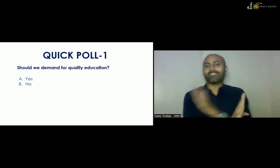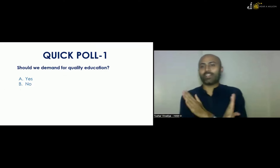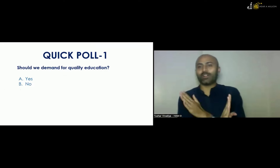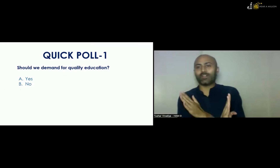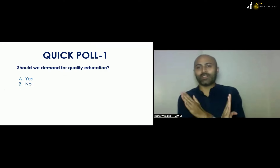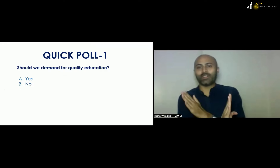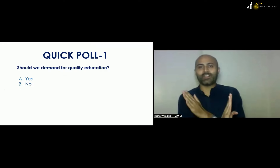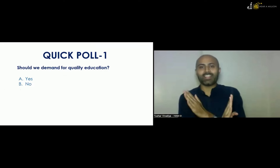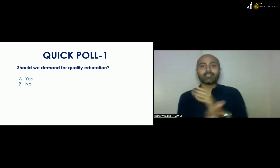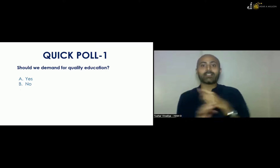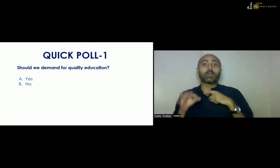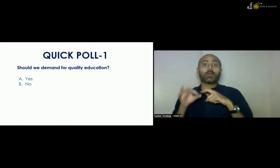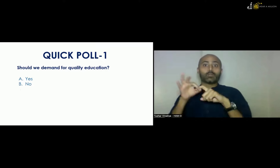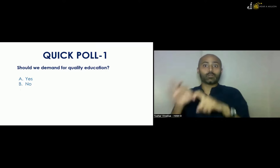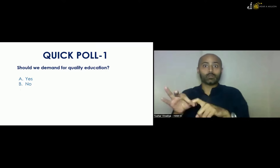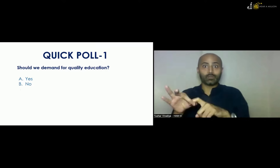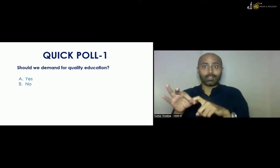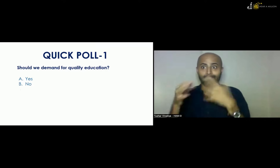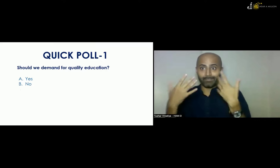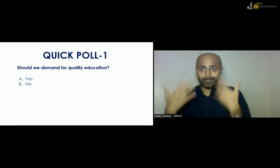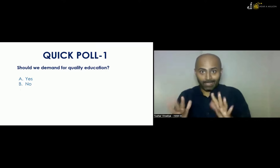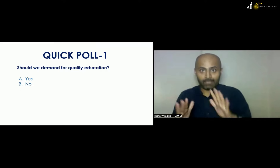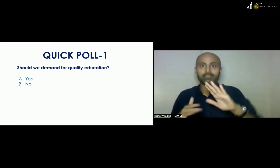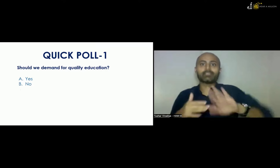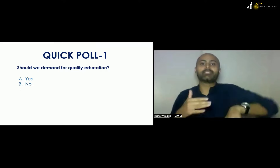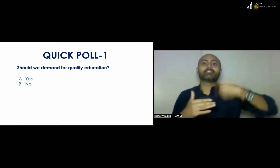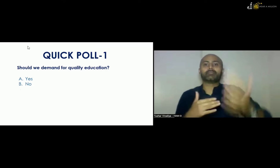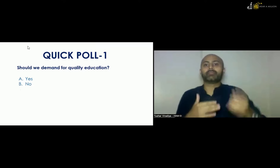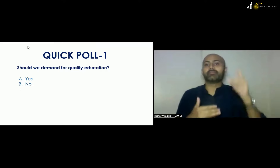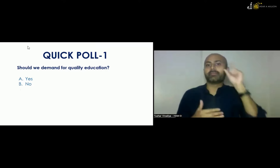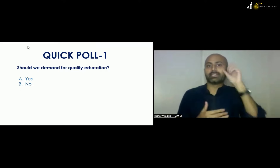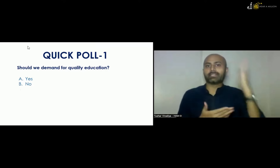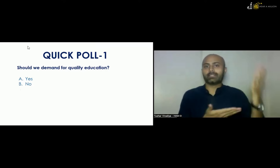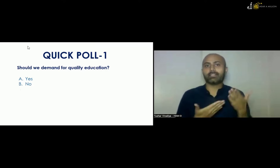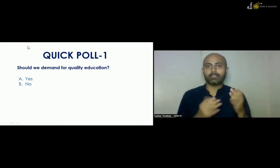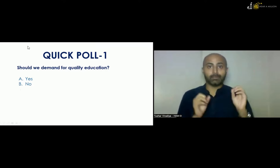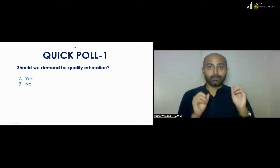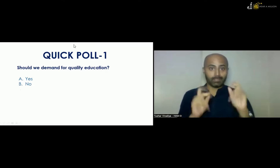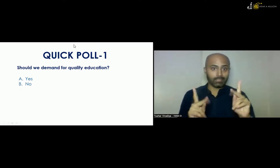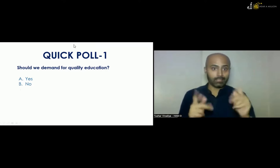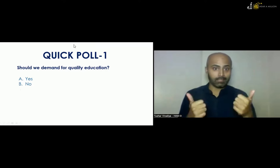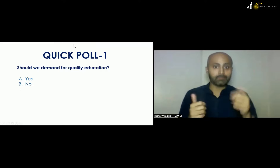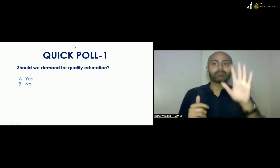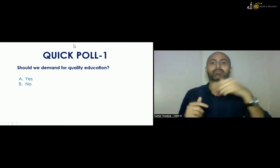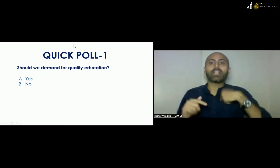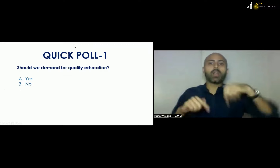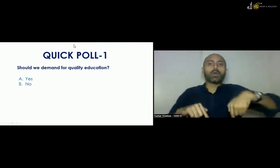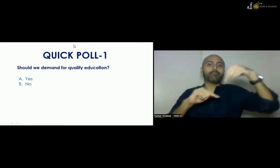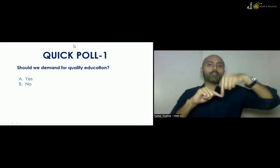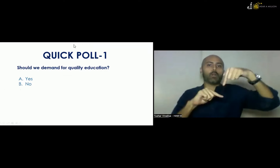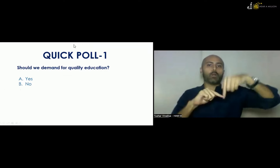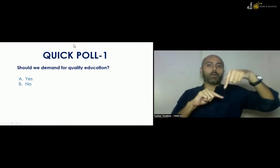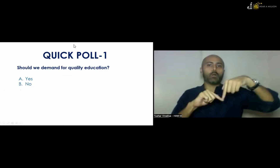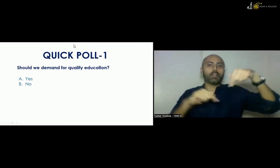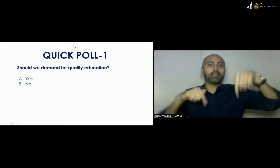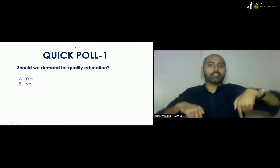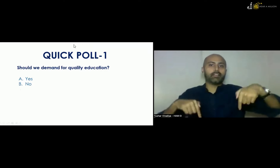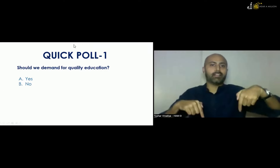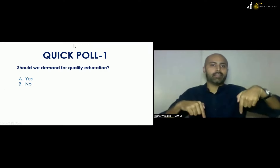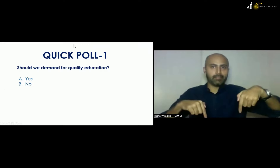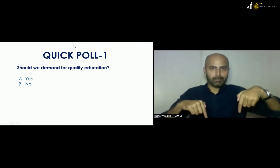Mr. Sivaji right now. But from before that, I would like to ask you a poll question, and after that